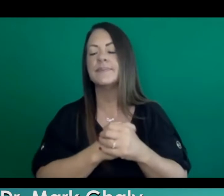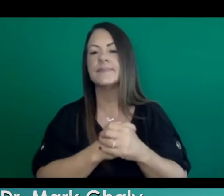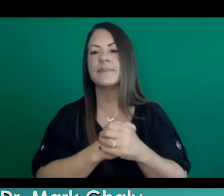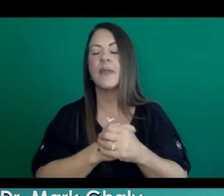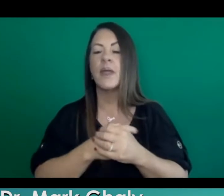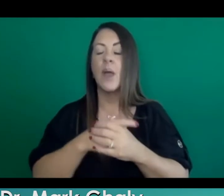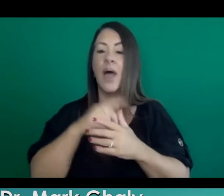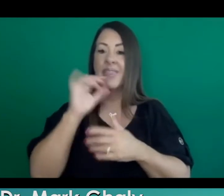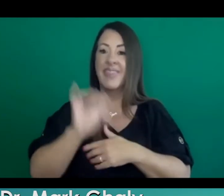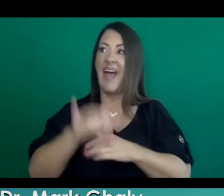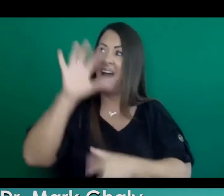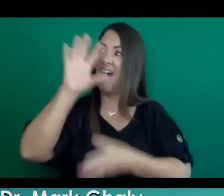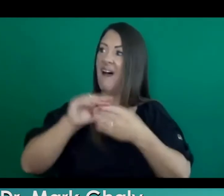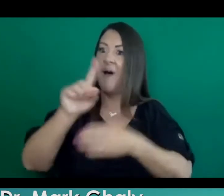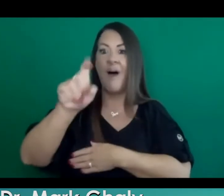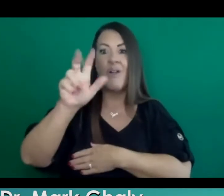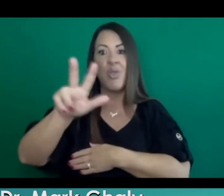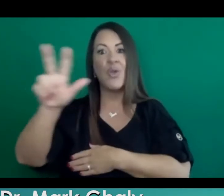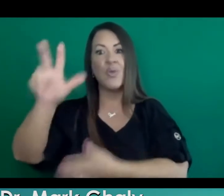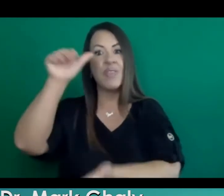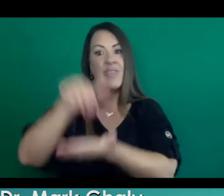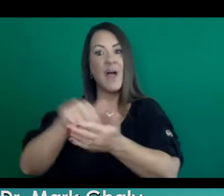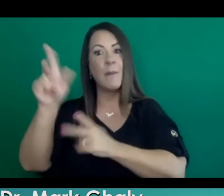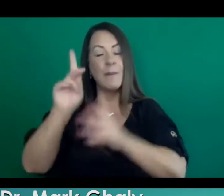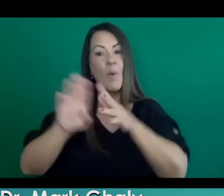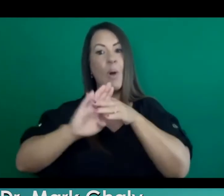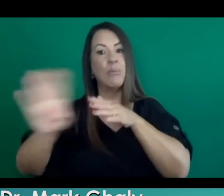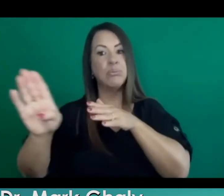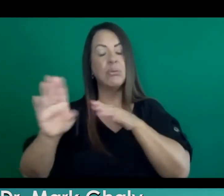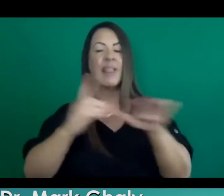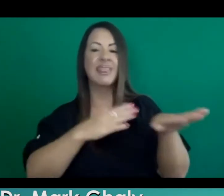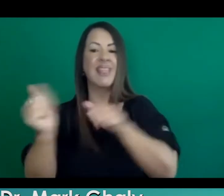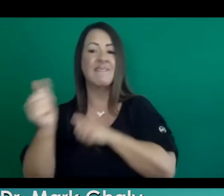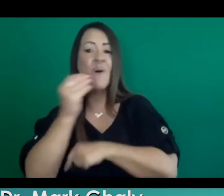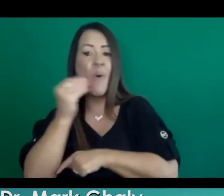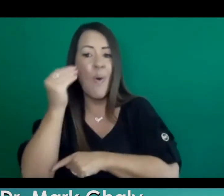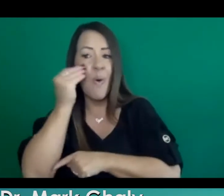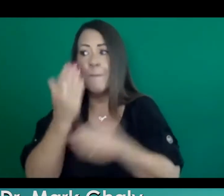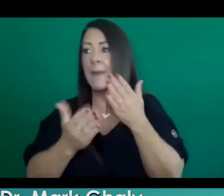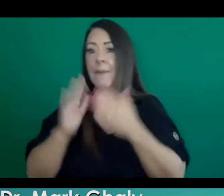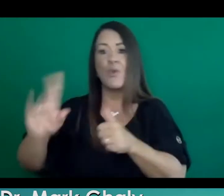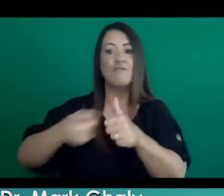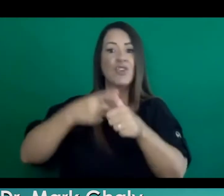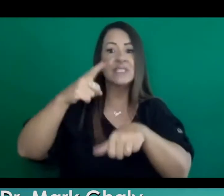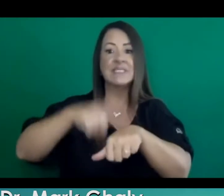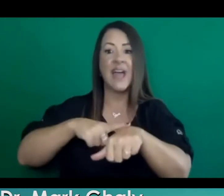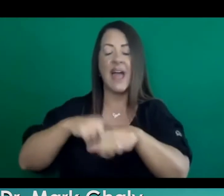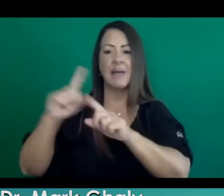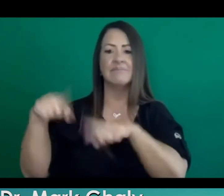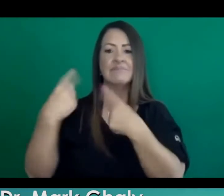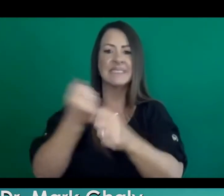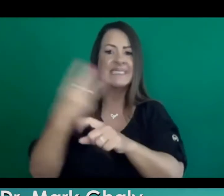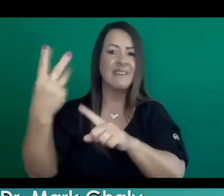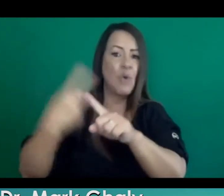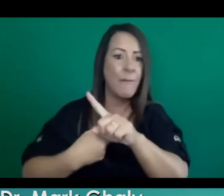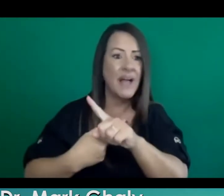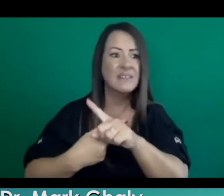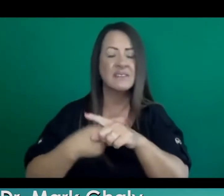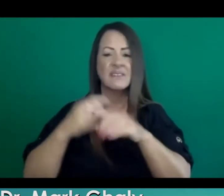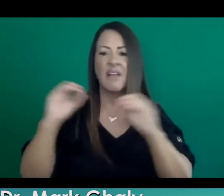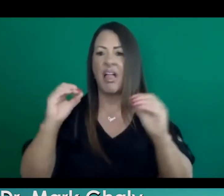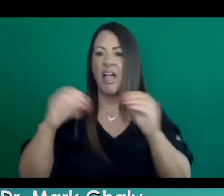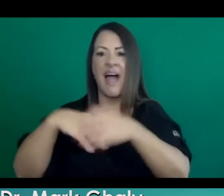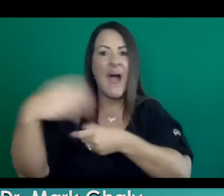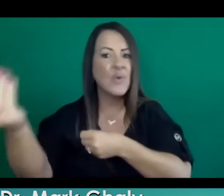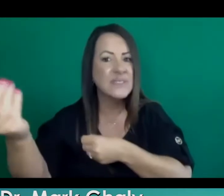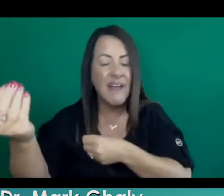133,000 evacuees who are likely out of their home, maybe for the first time in many, many months, or certainly for the first